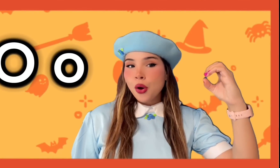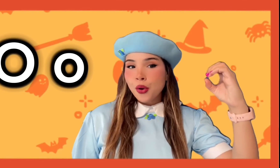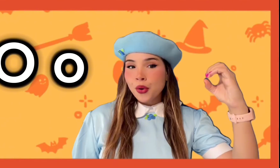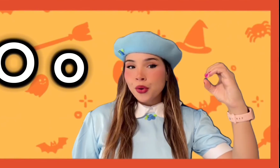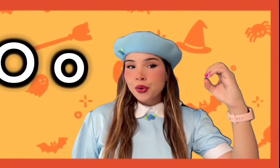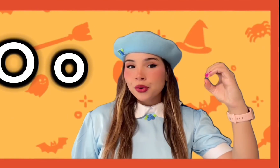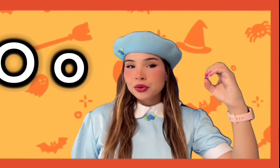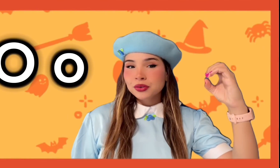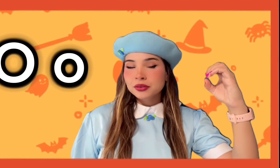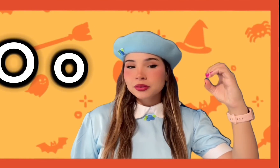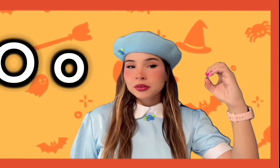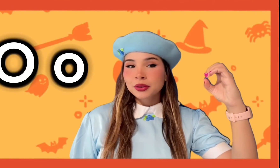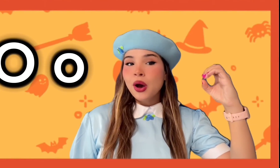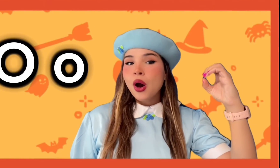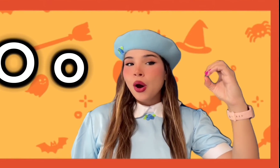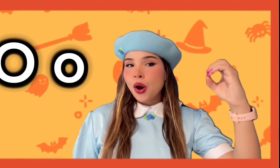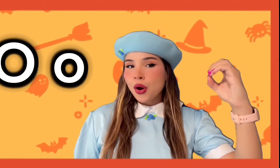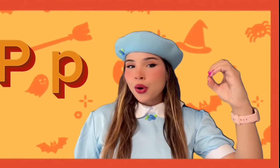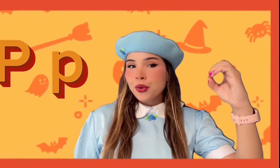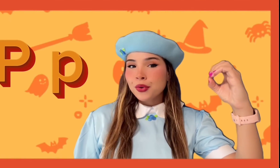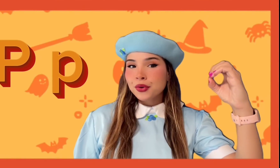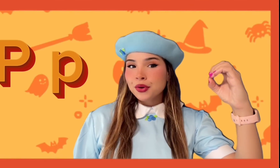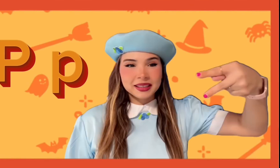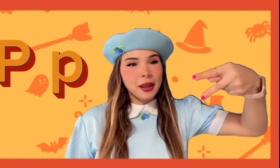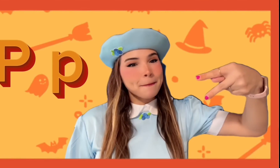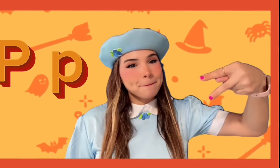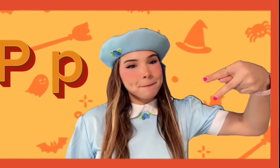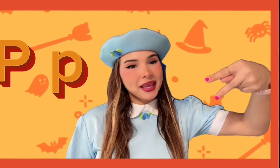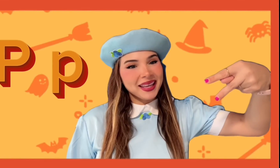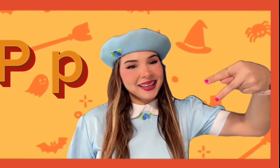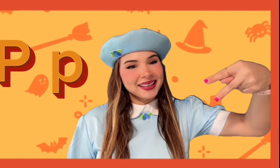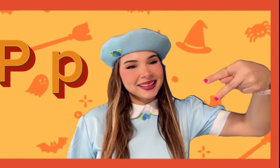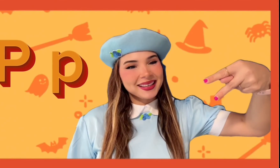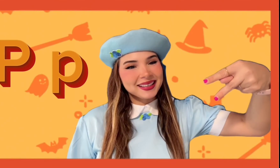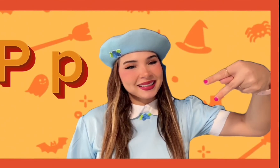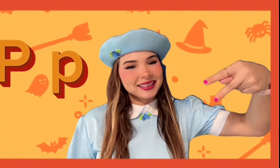O. O. P,